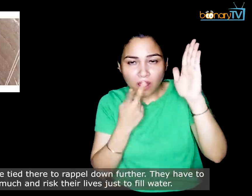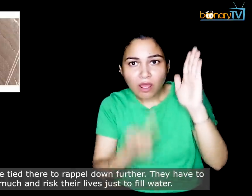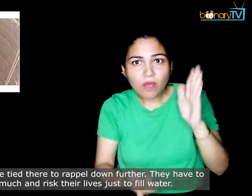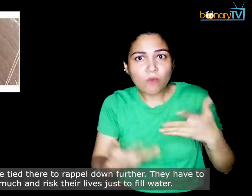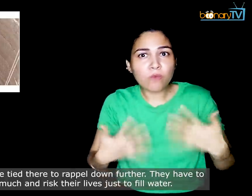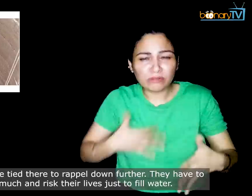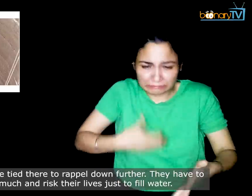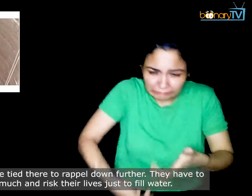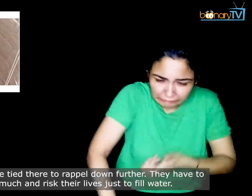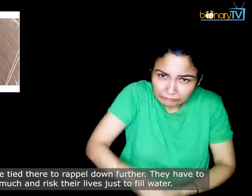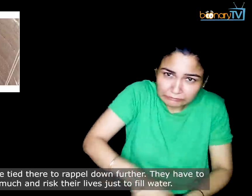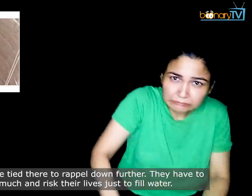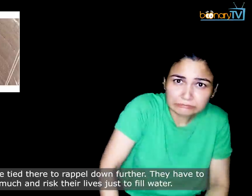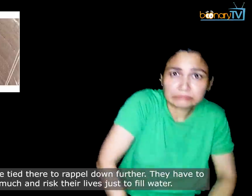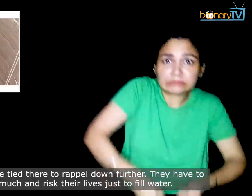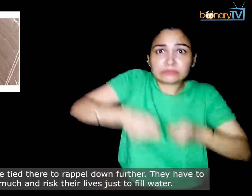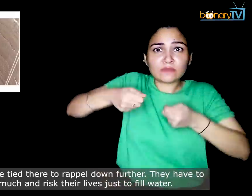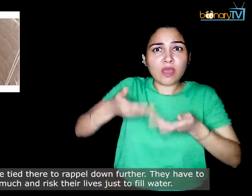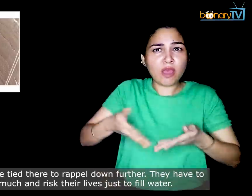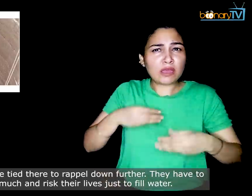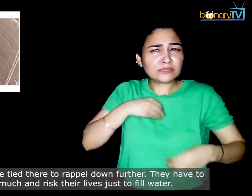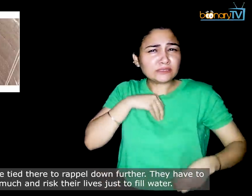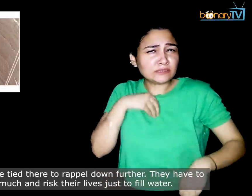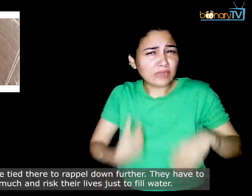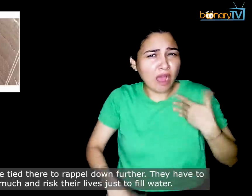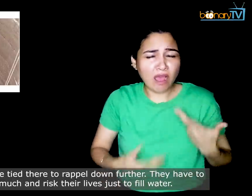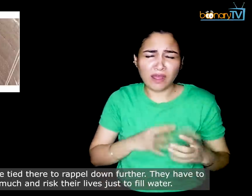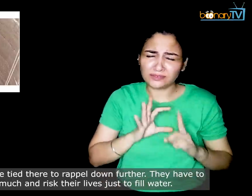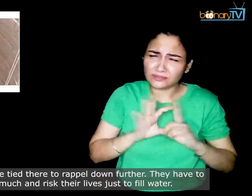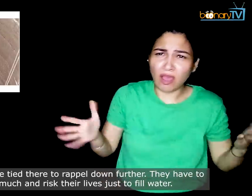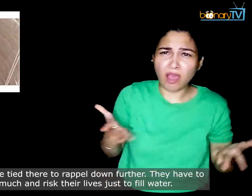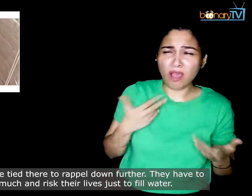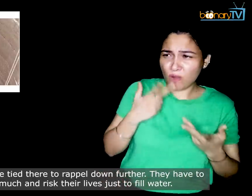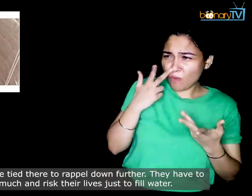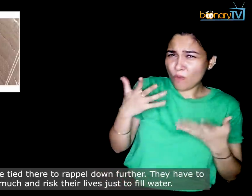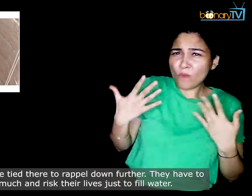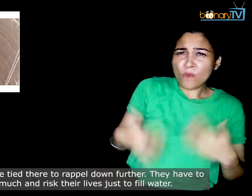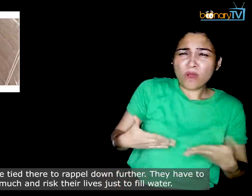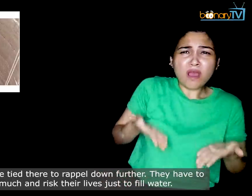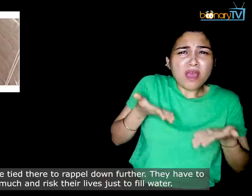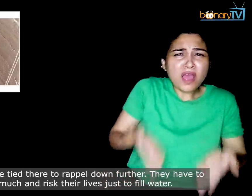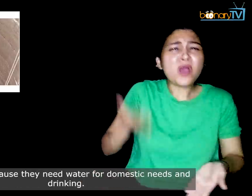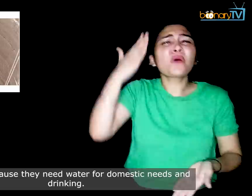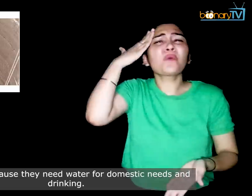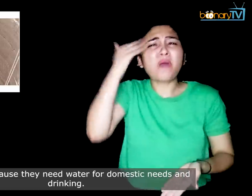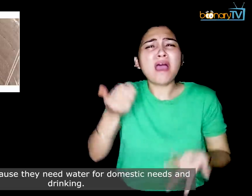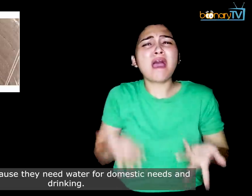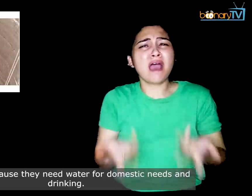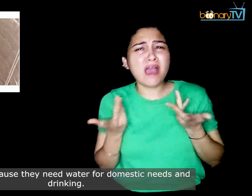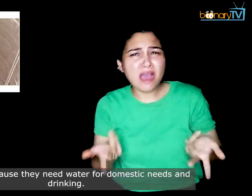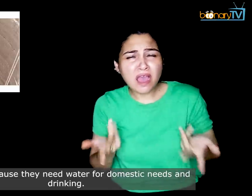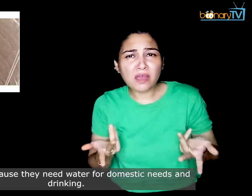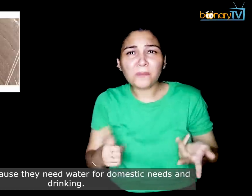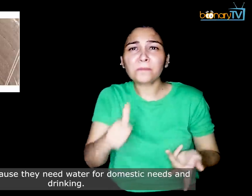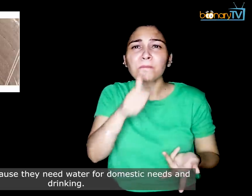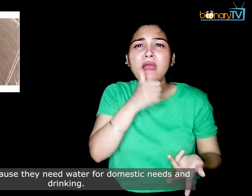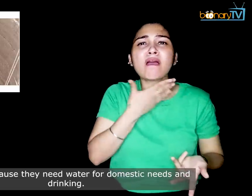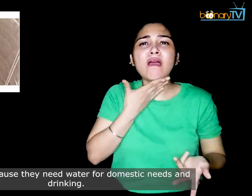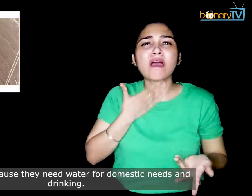They have to suffer so much and risk their lives just to fill water. But why? Because they need water